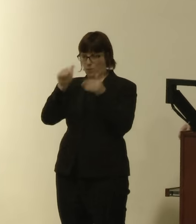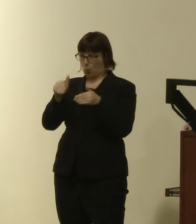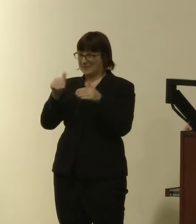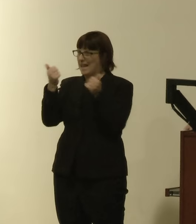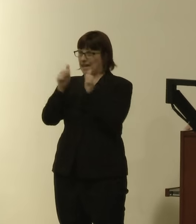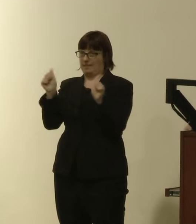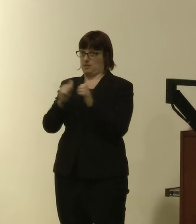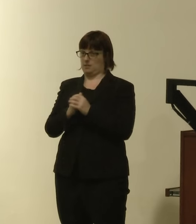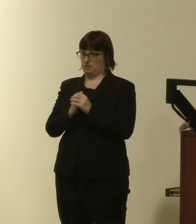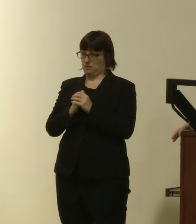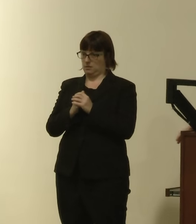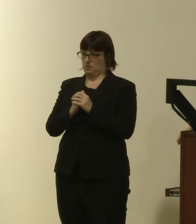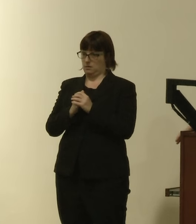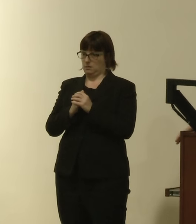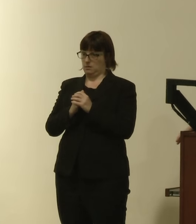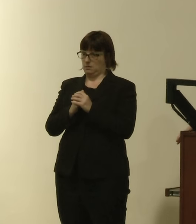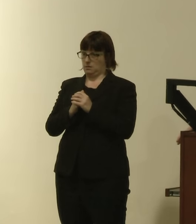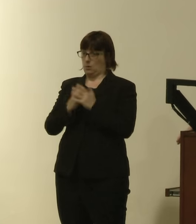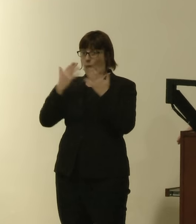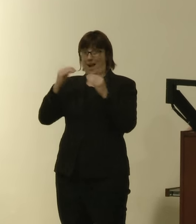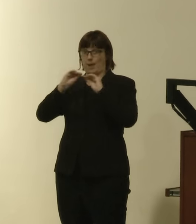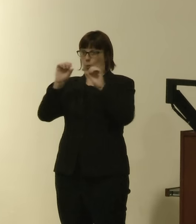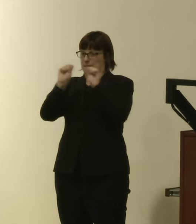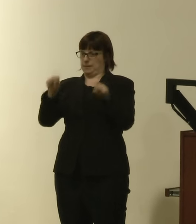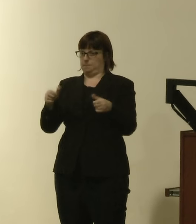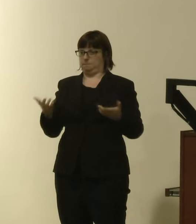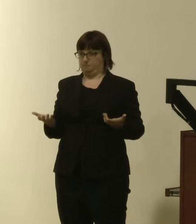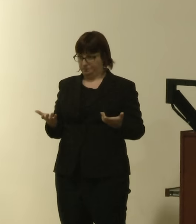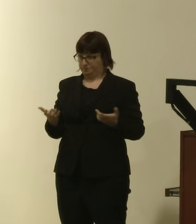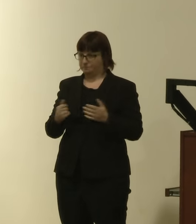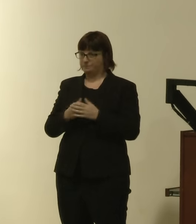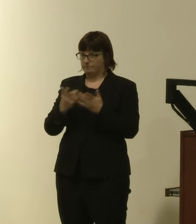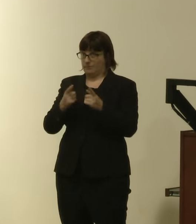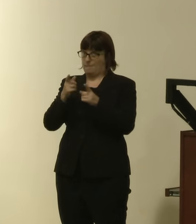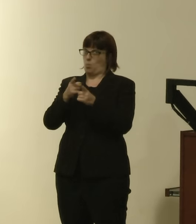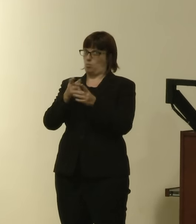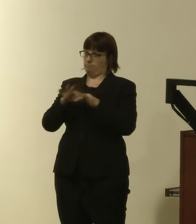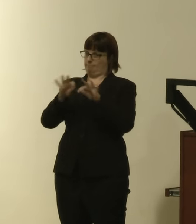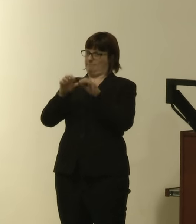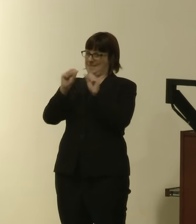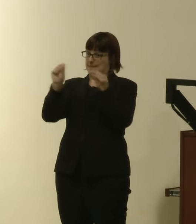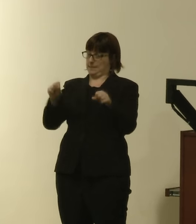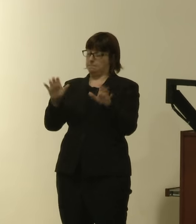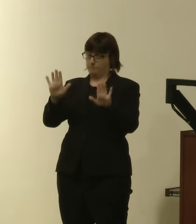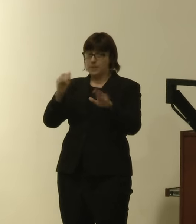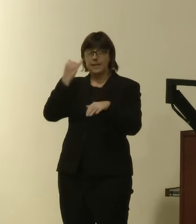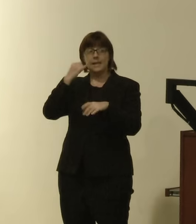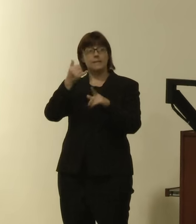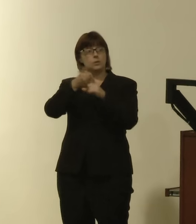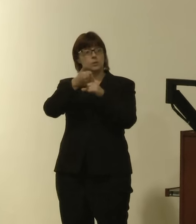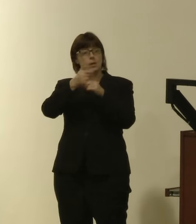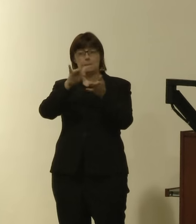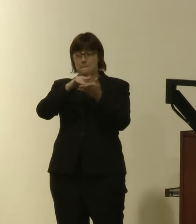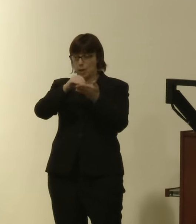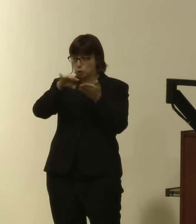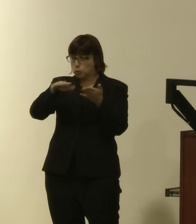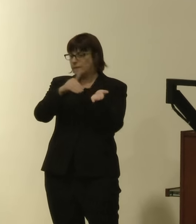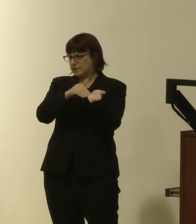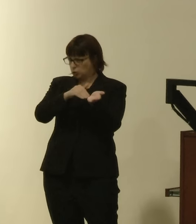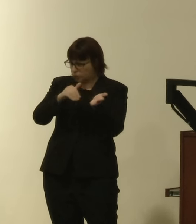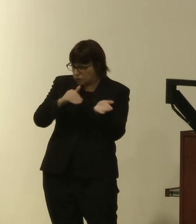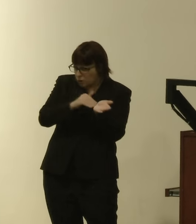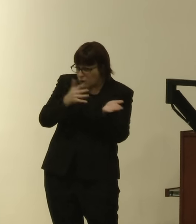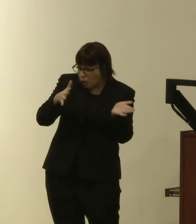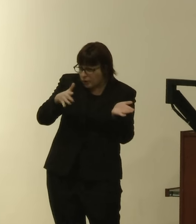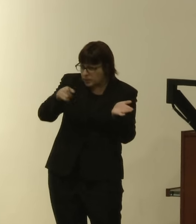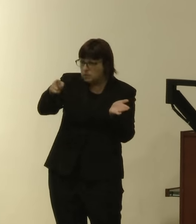on anything where there isn't a healthcare system. So I think if you're a public health student and a medical student or a physician, are you a